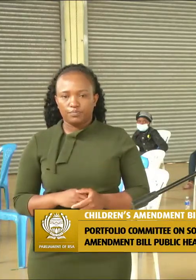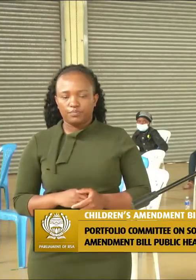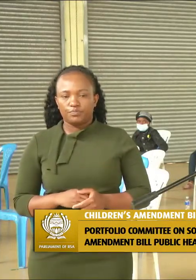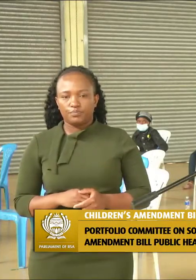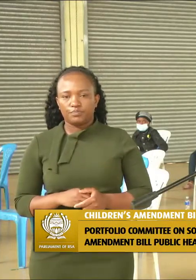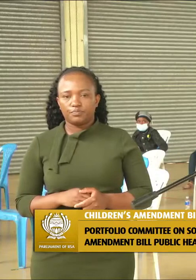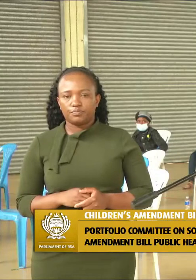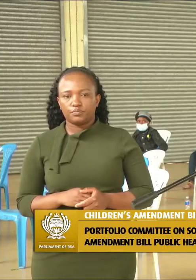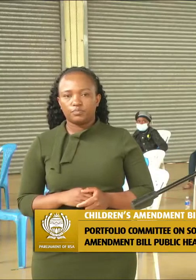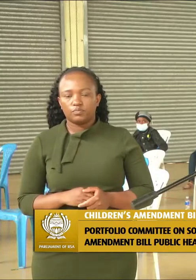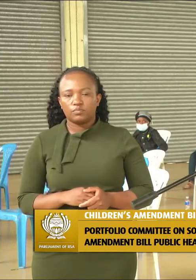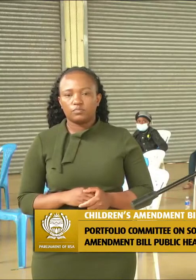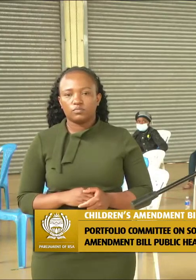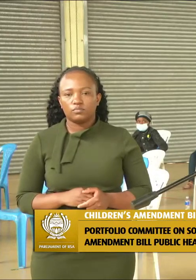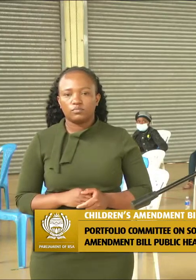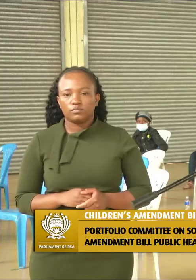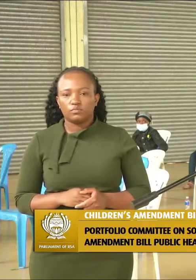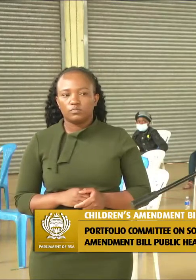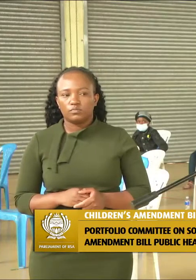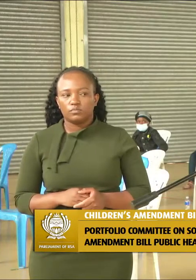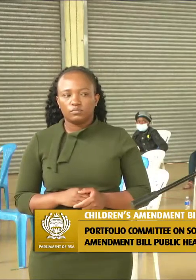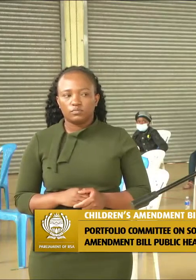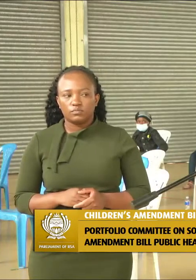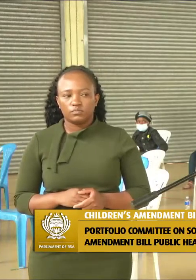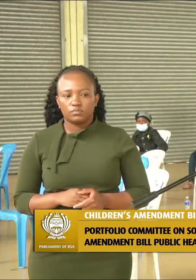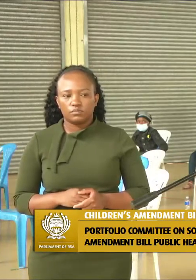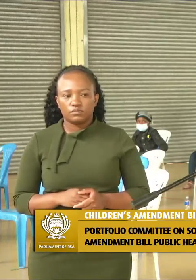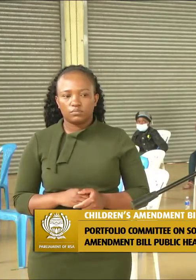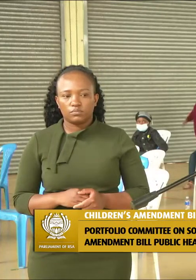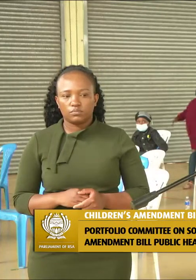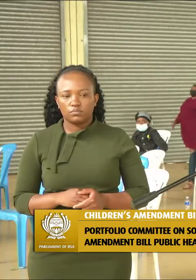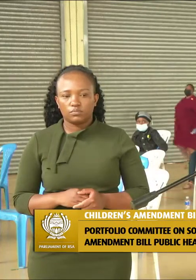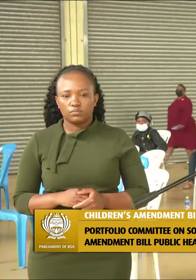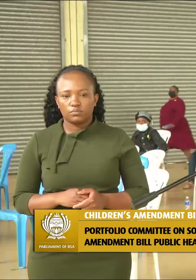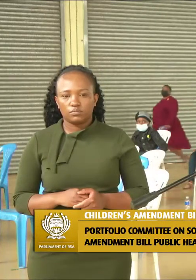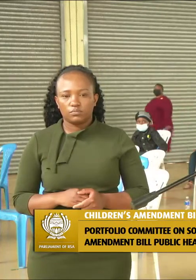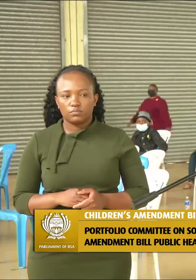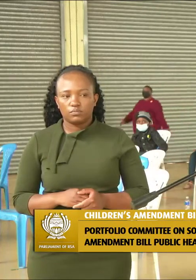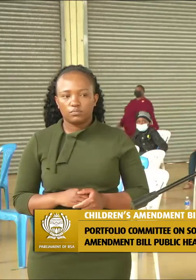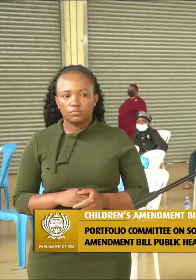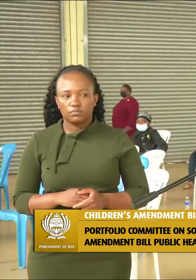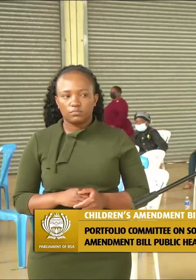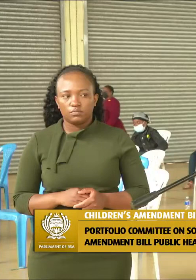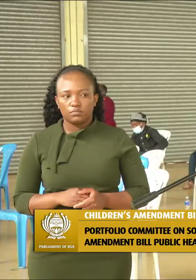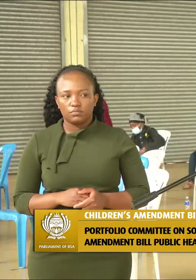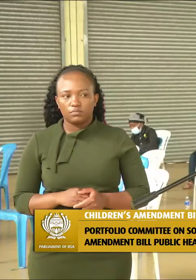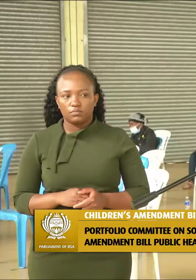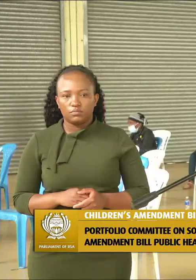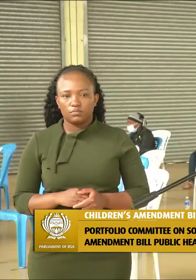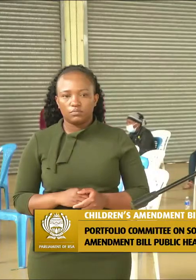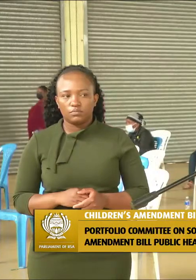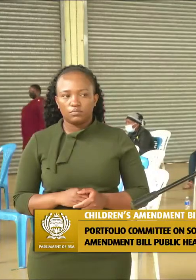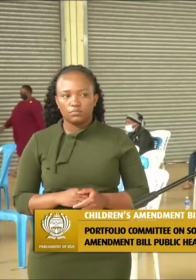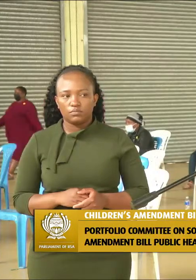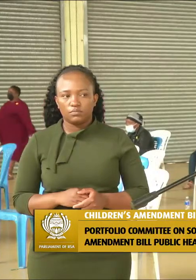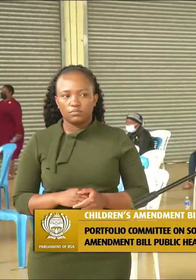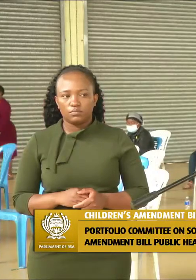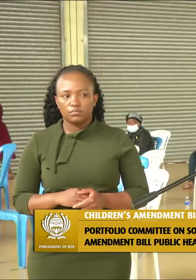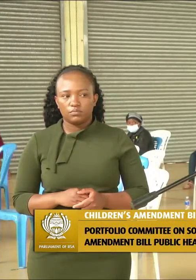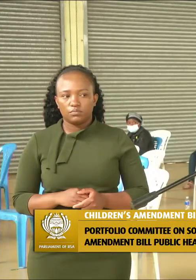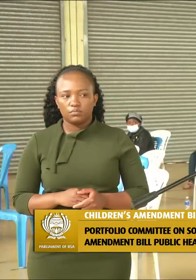nokusekelwa kwalomthetho ovivinywayo, ngiyawusekela lo mthetho ovivinywayo, kodwa ngisenomuzwa